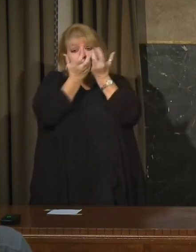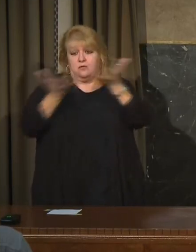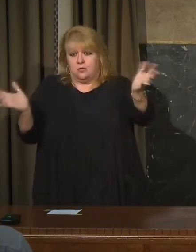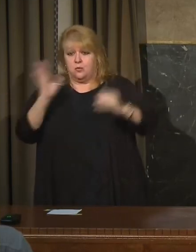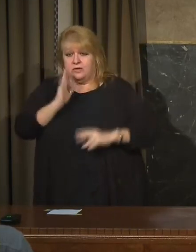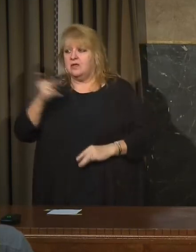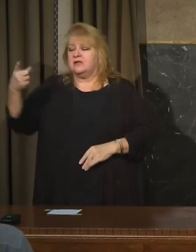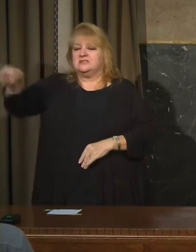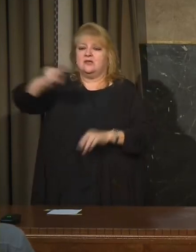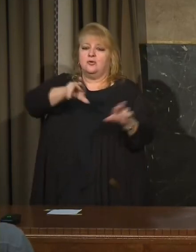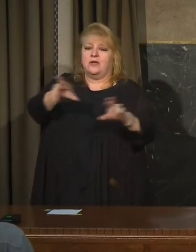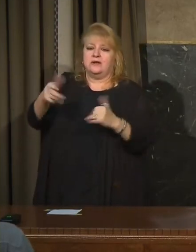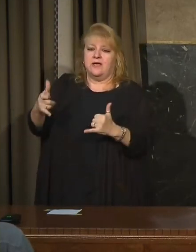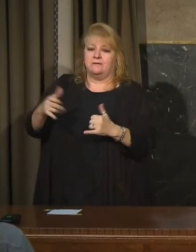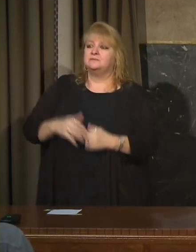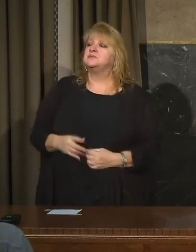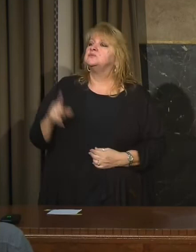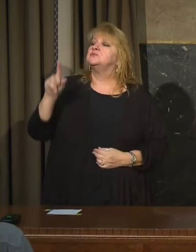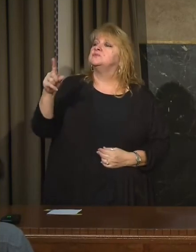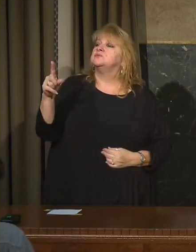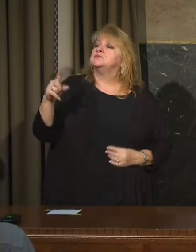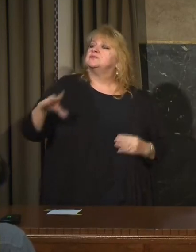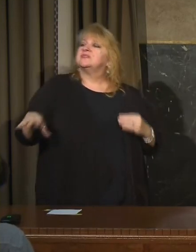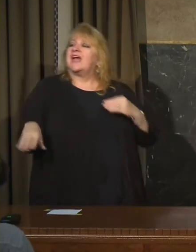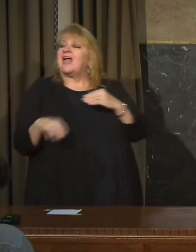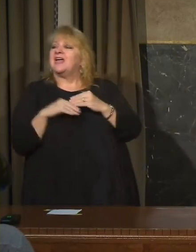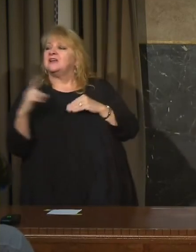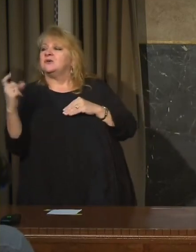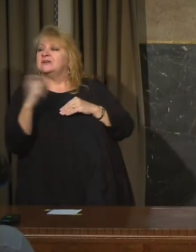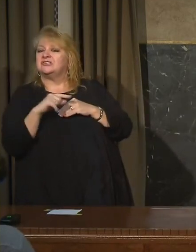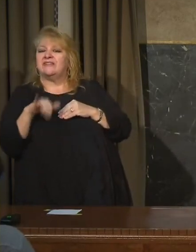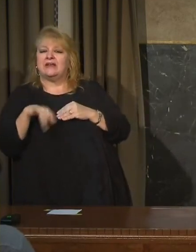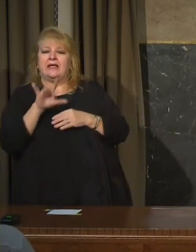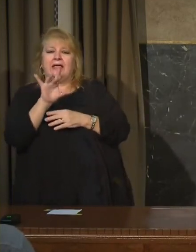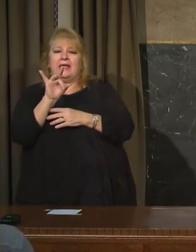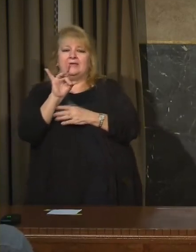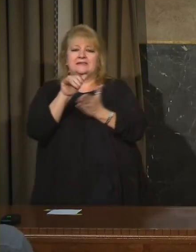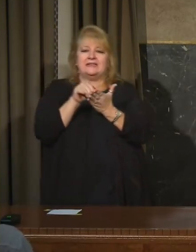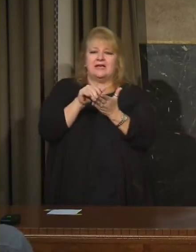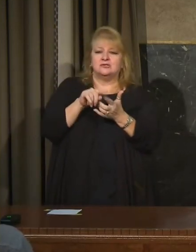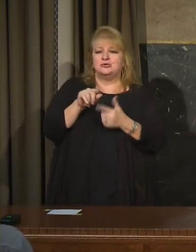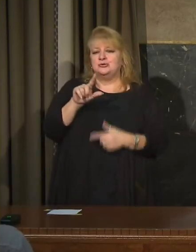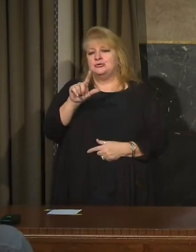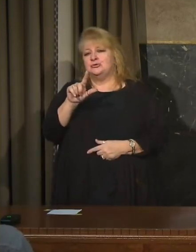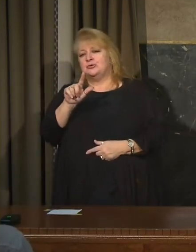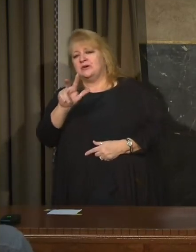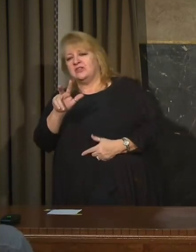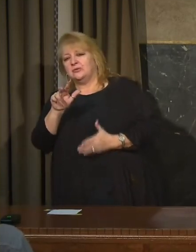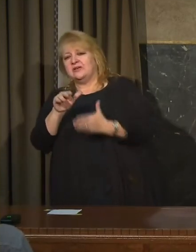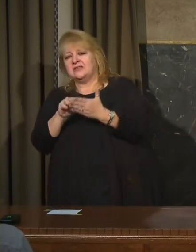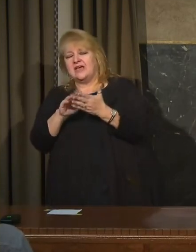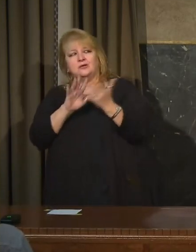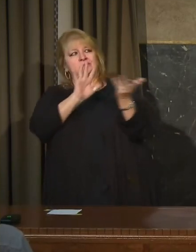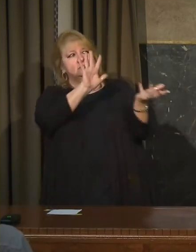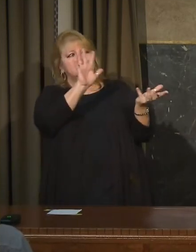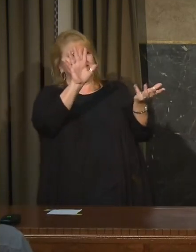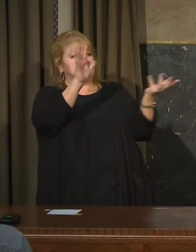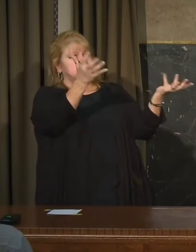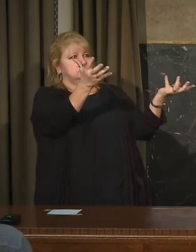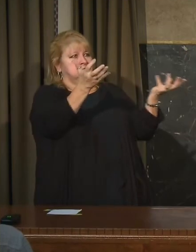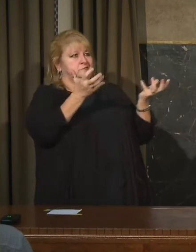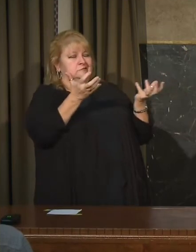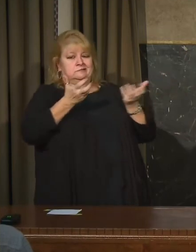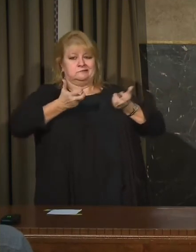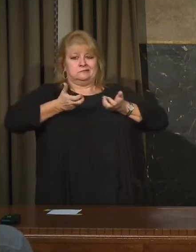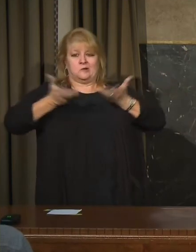Yes, sir. Kind of going off that, so between that 18,000-ish, 23,000-ish, those numbers added together, going to pharmacies and clinics next week, is that going to be